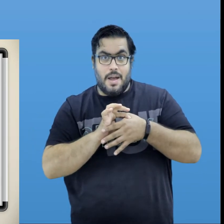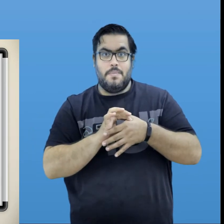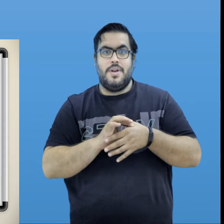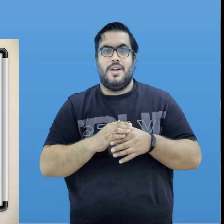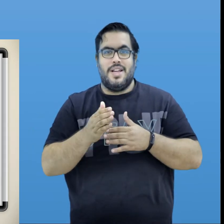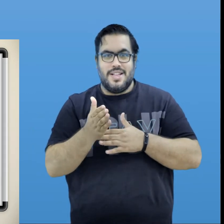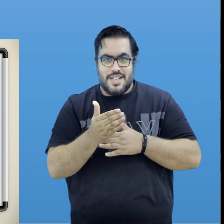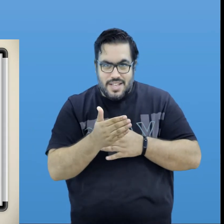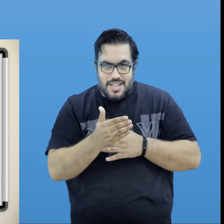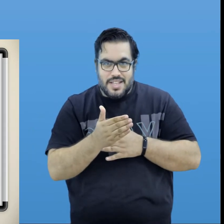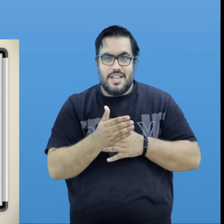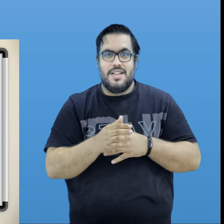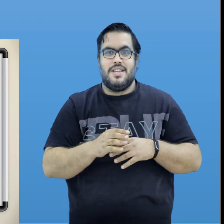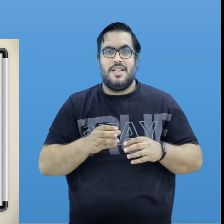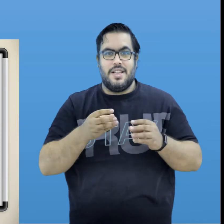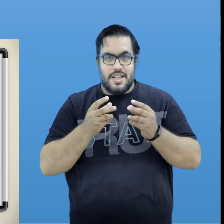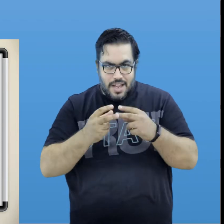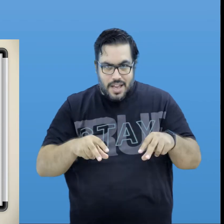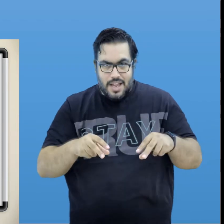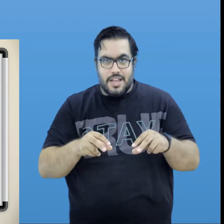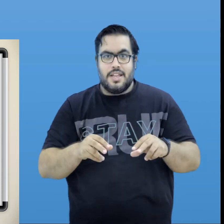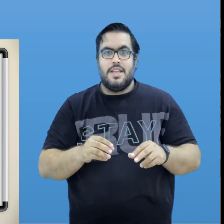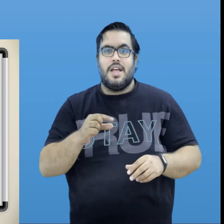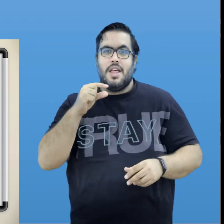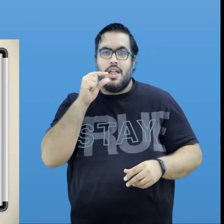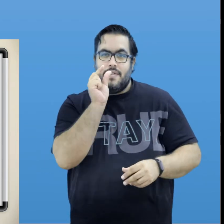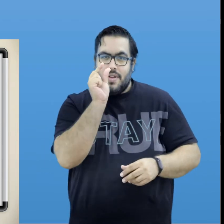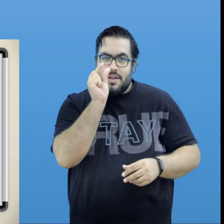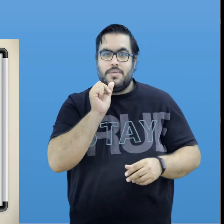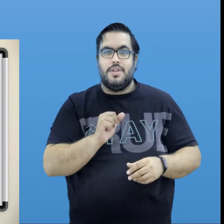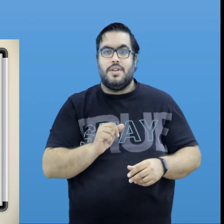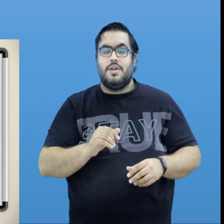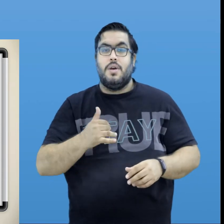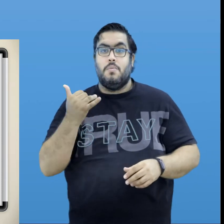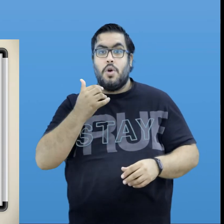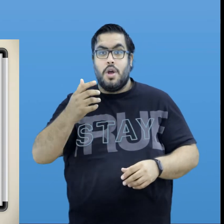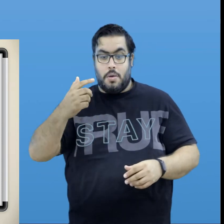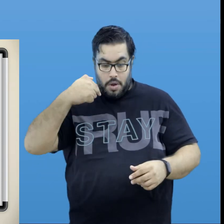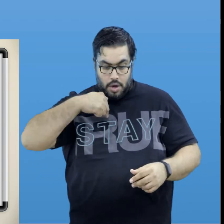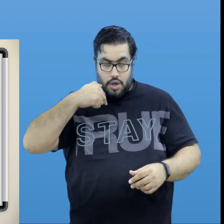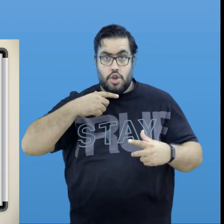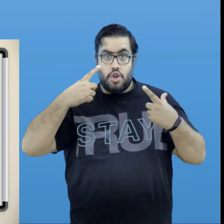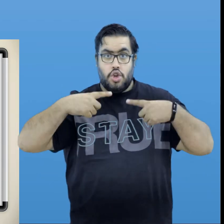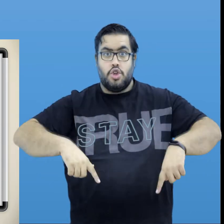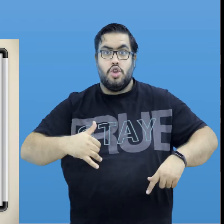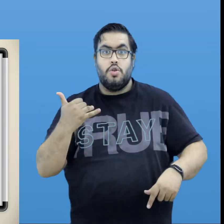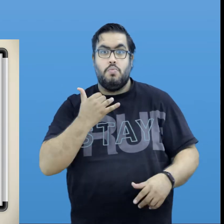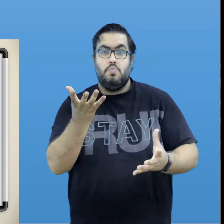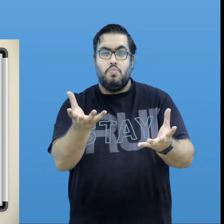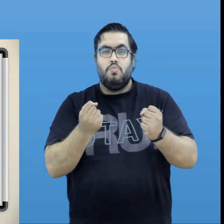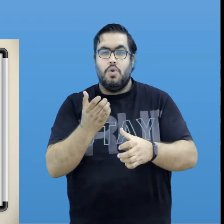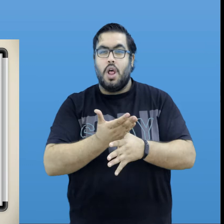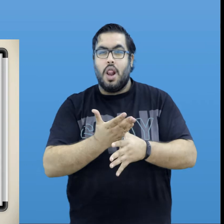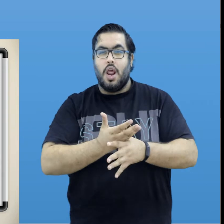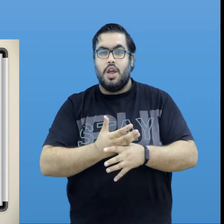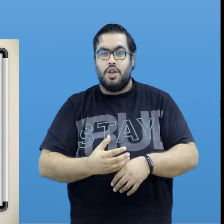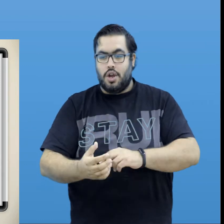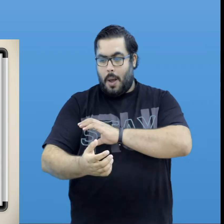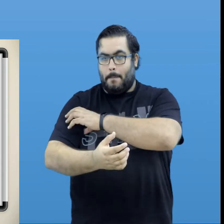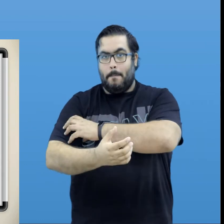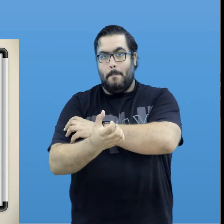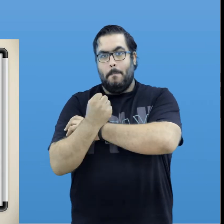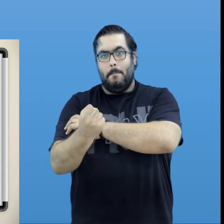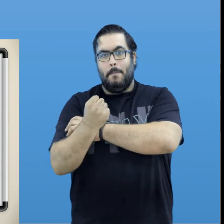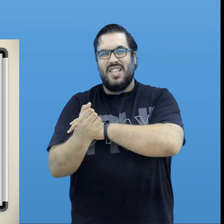So if you look at the original sentence, strengthens bones and teeth, we changed it to make our bones